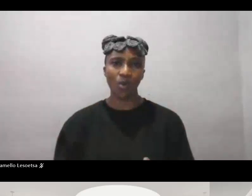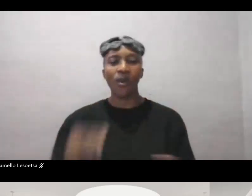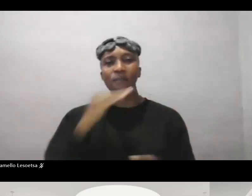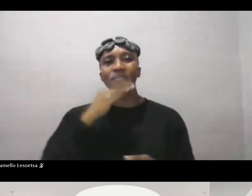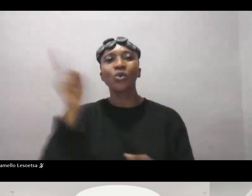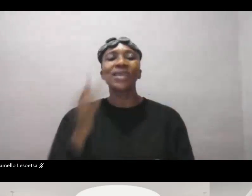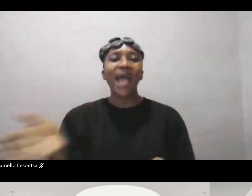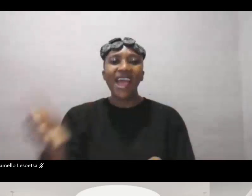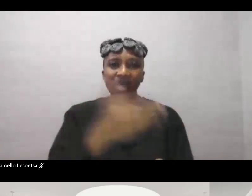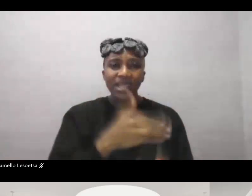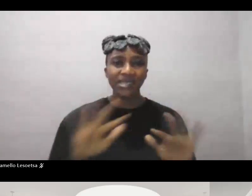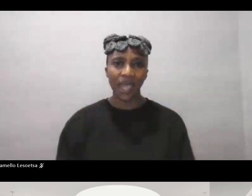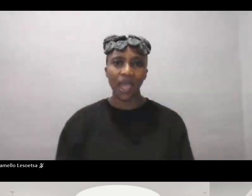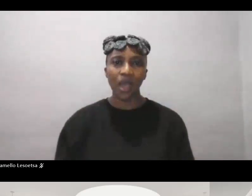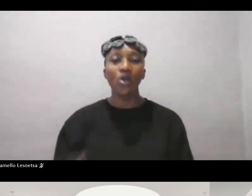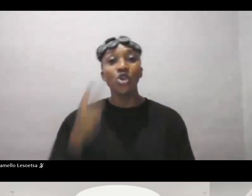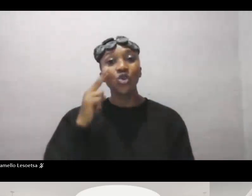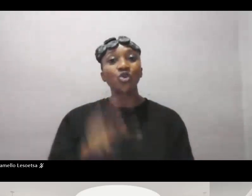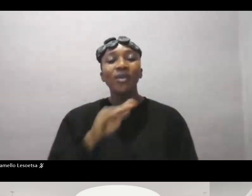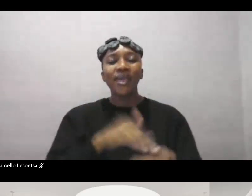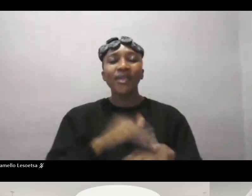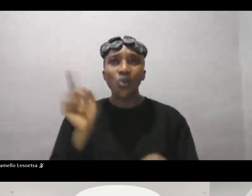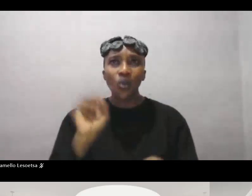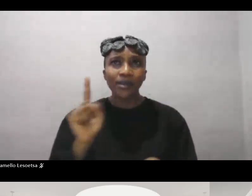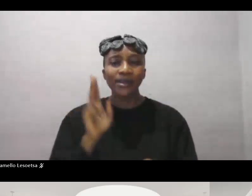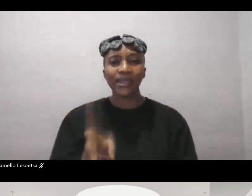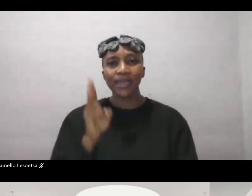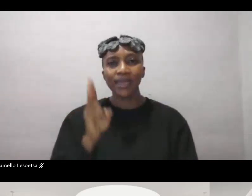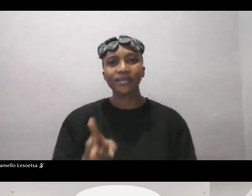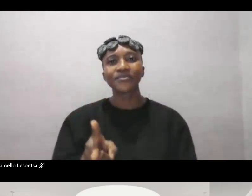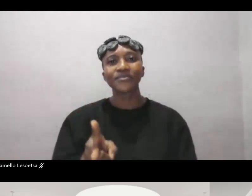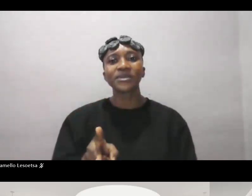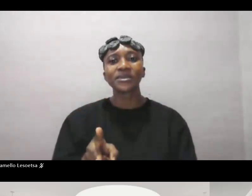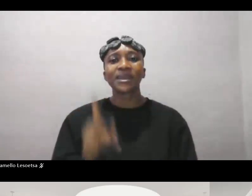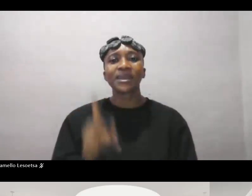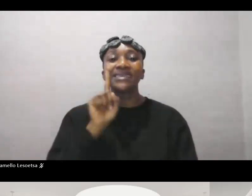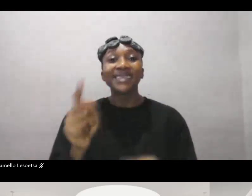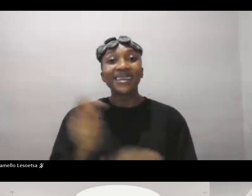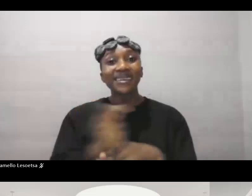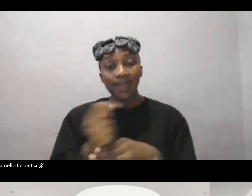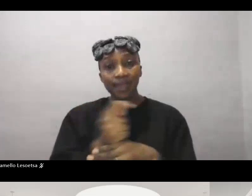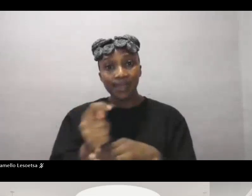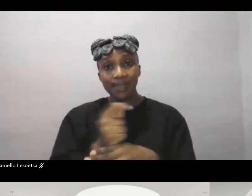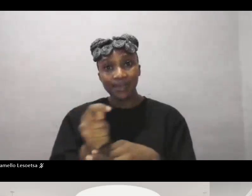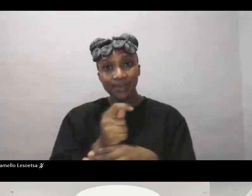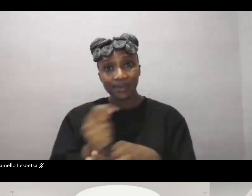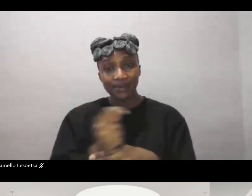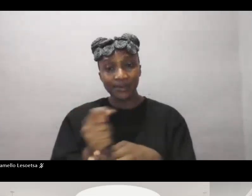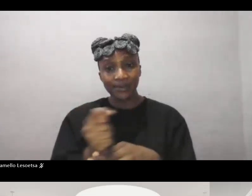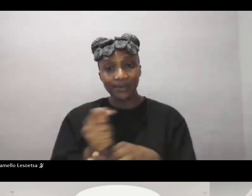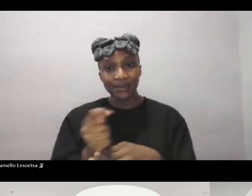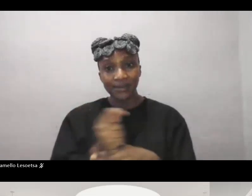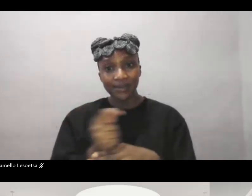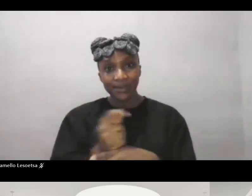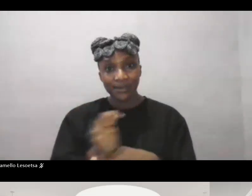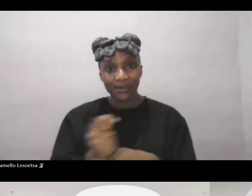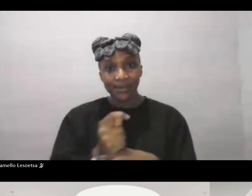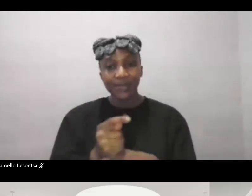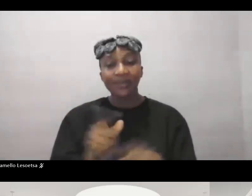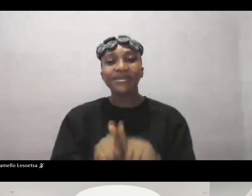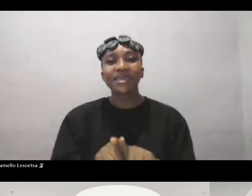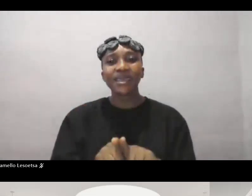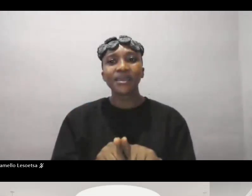everything. And when you look at that, you start looking at, okay, when the teacher training, where is the learner placed in